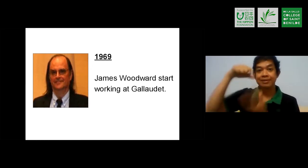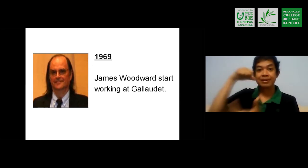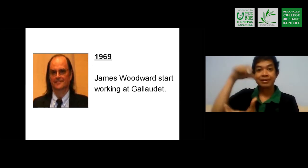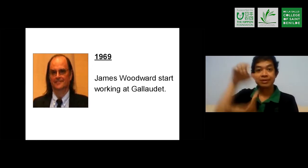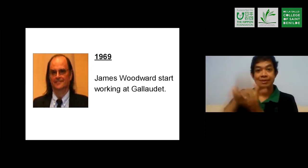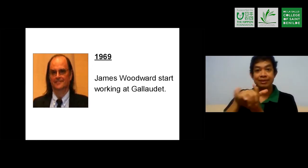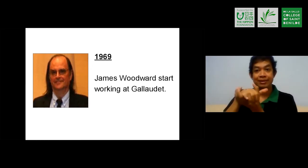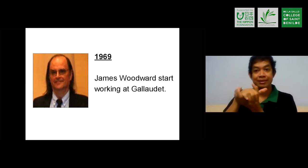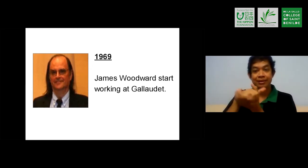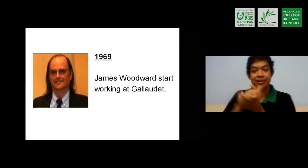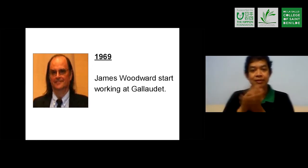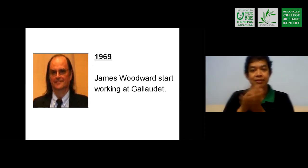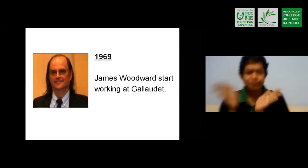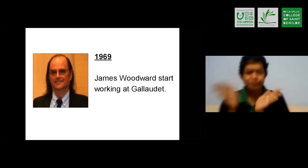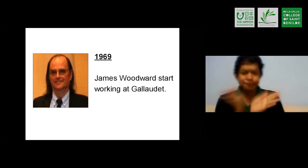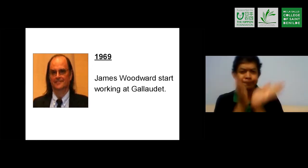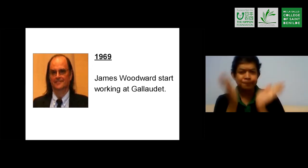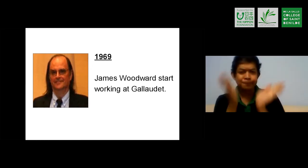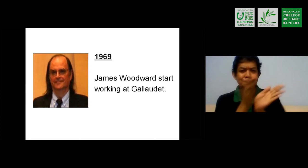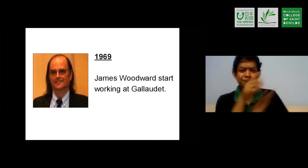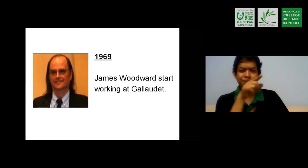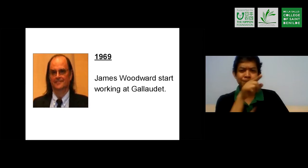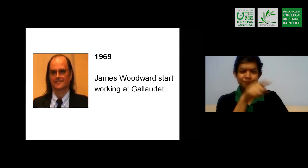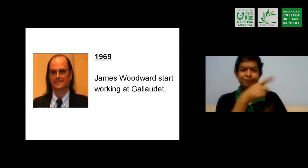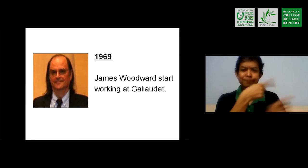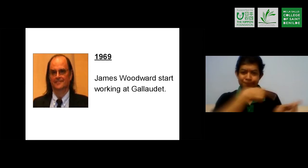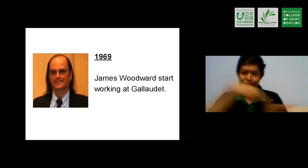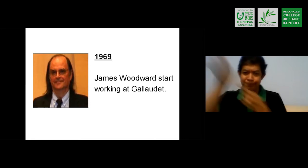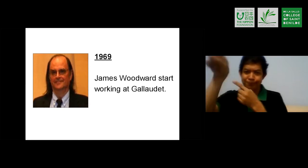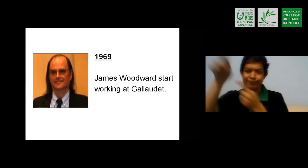Dr. Woody then decided that he wanted to